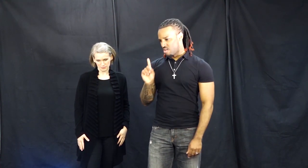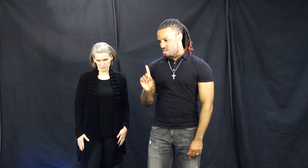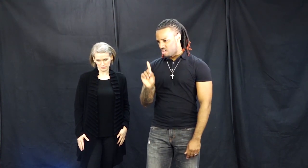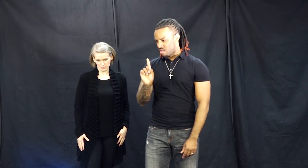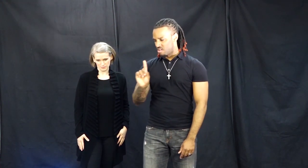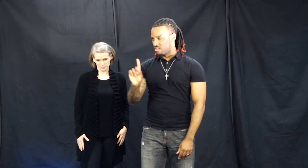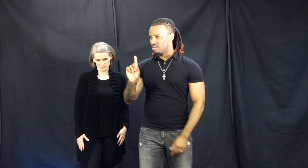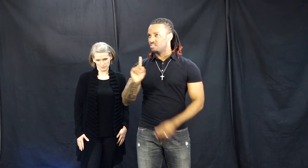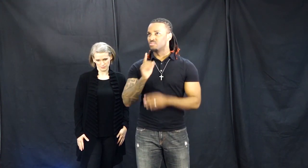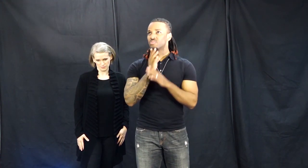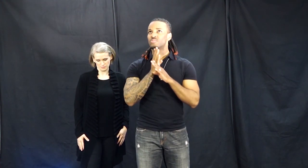quiet uptown.